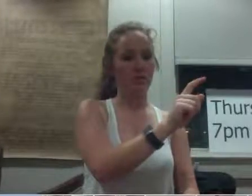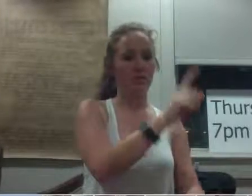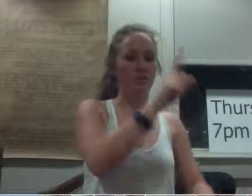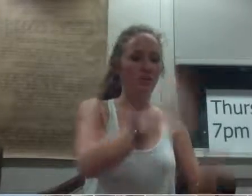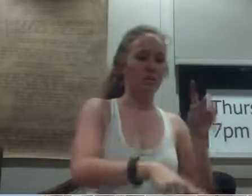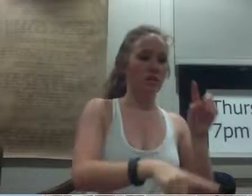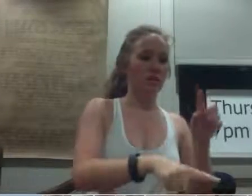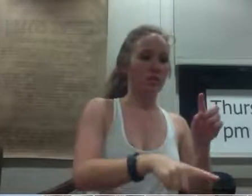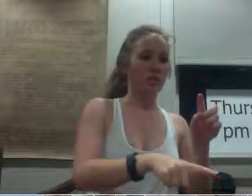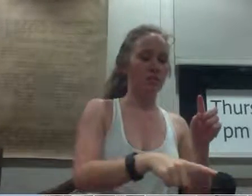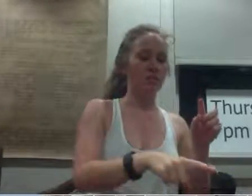Hamlet